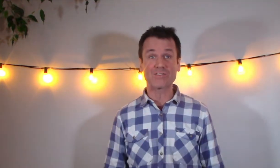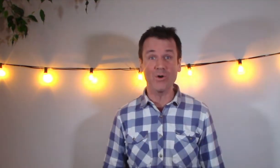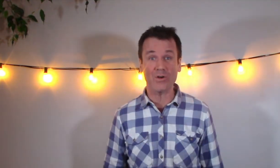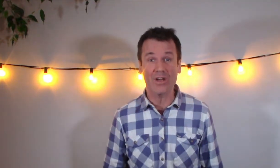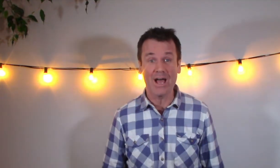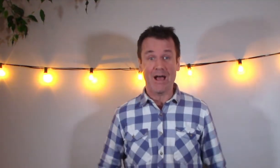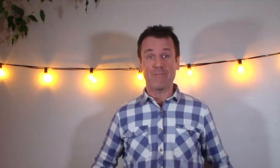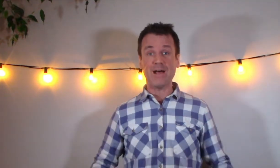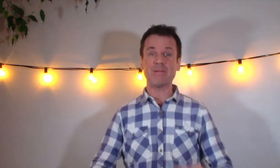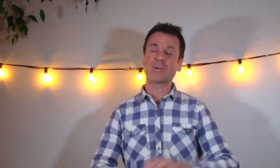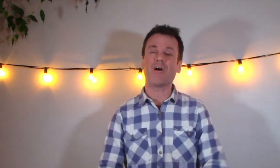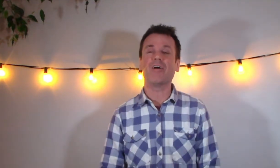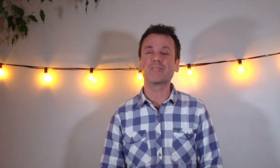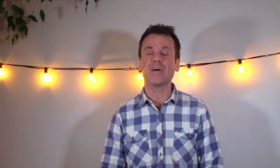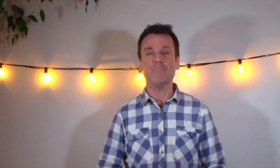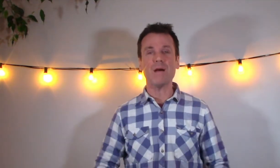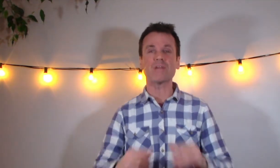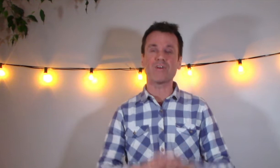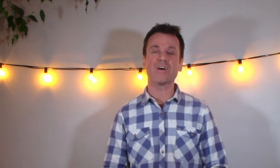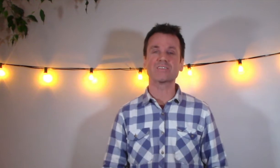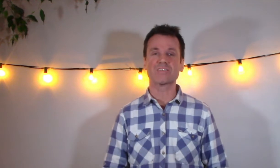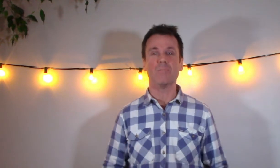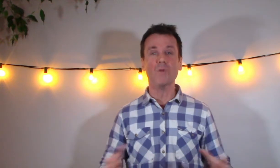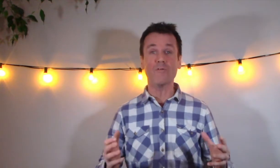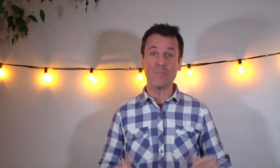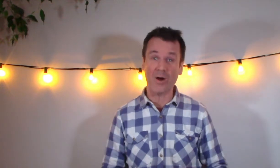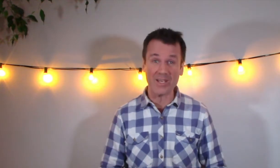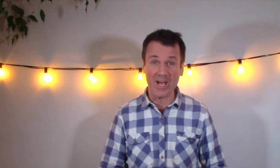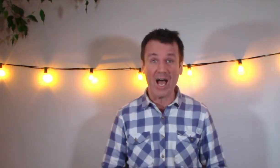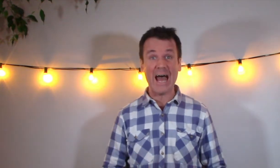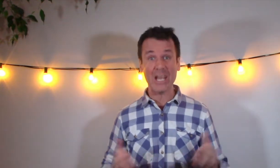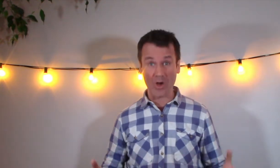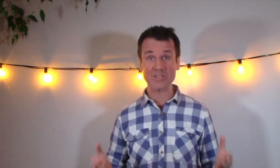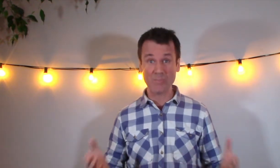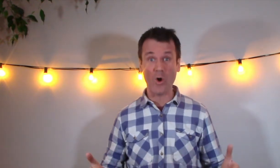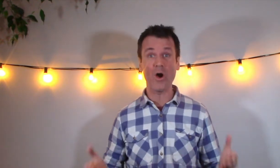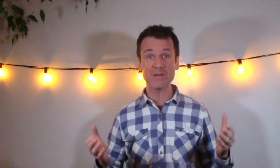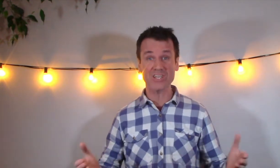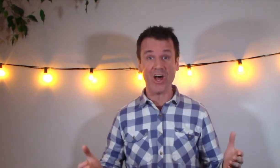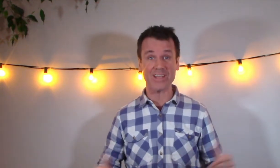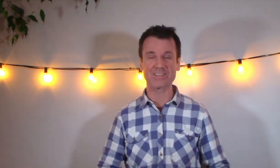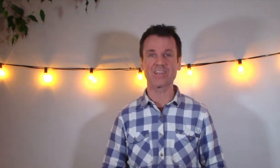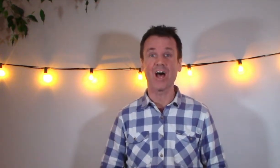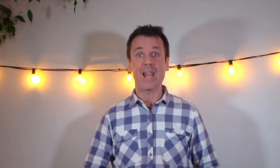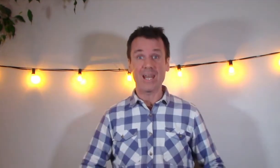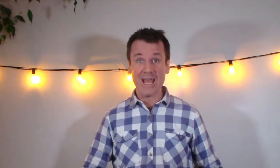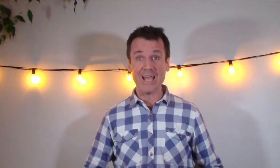talk, family craft, memory verse, more from Micah, and lots more besides. Let's